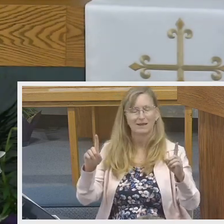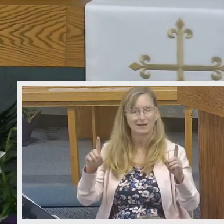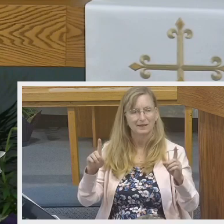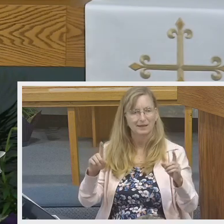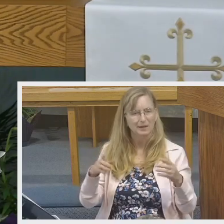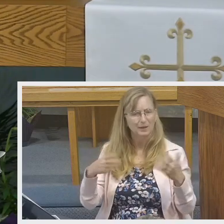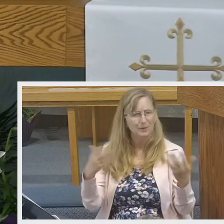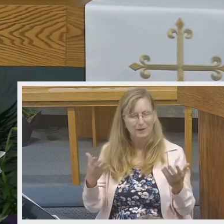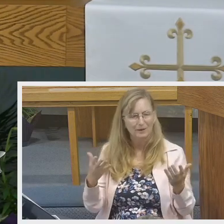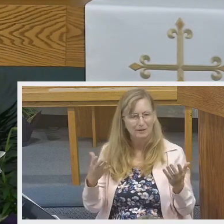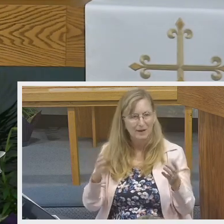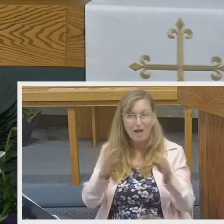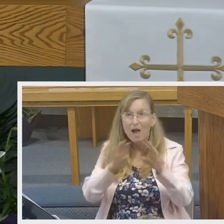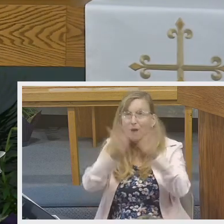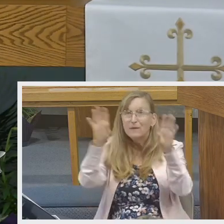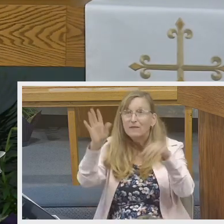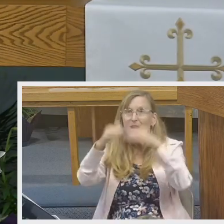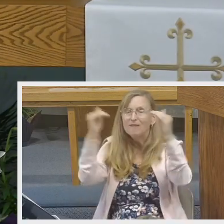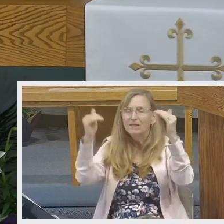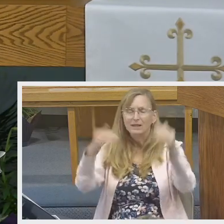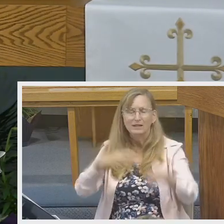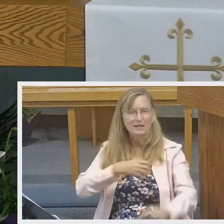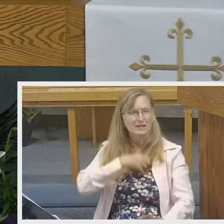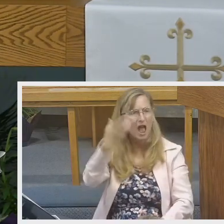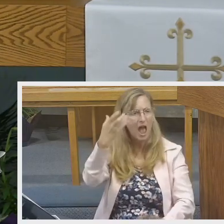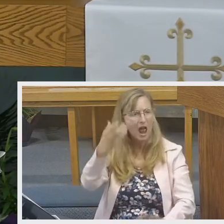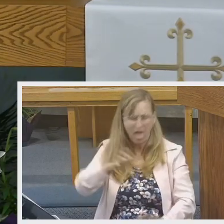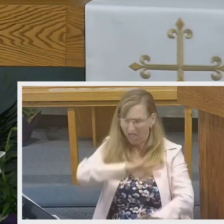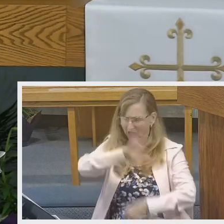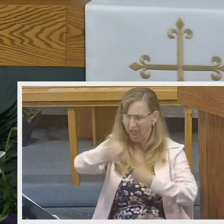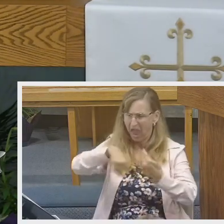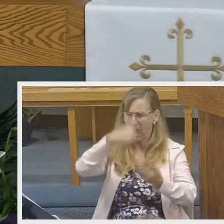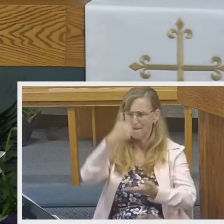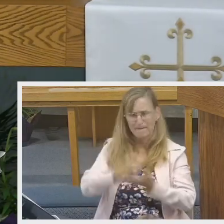he had simply opened up heaven and in a loud voice yelled out, "Amen"?